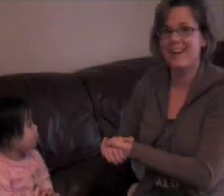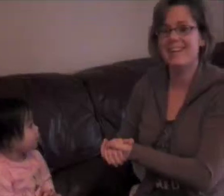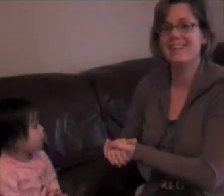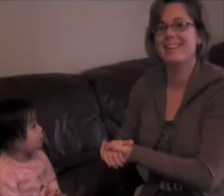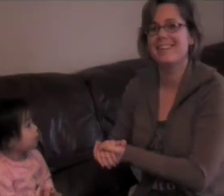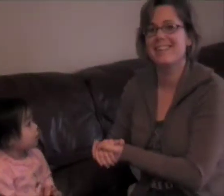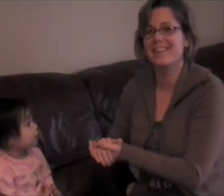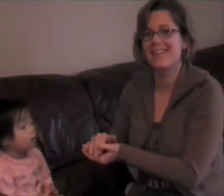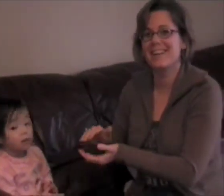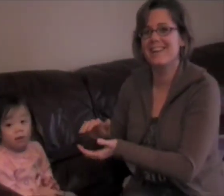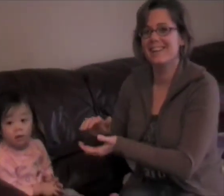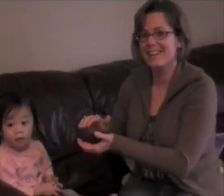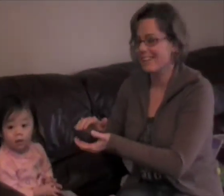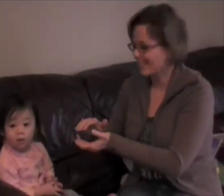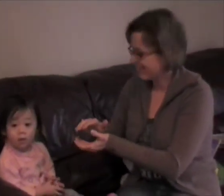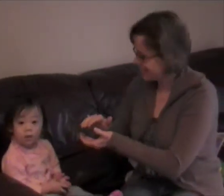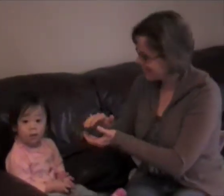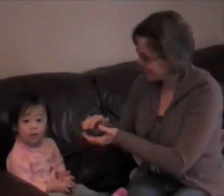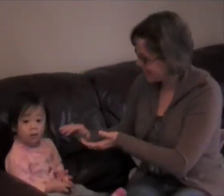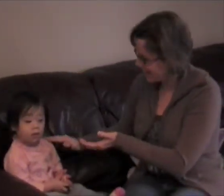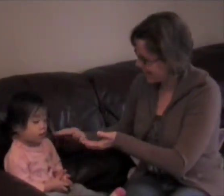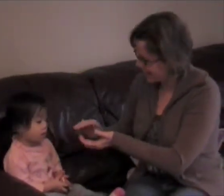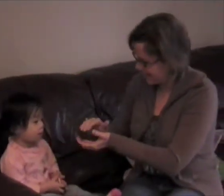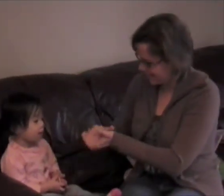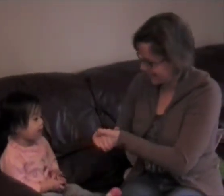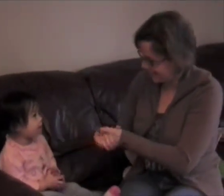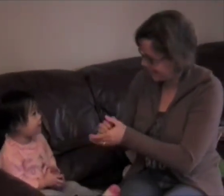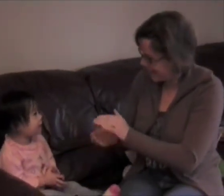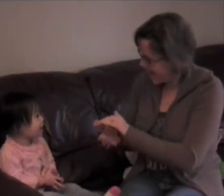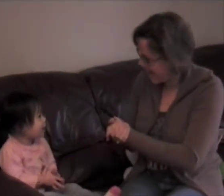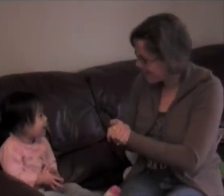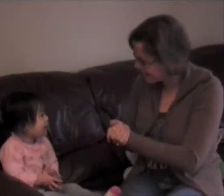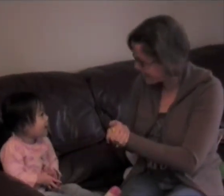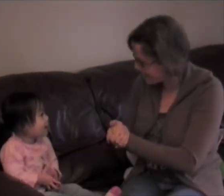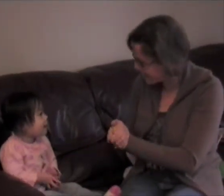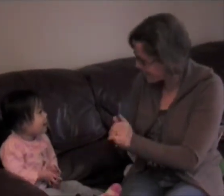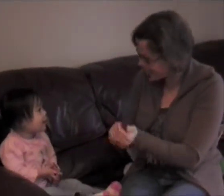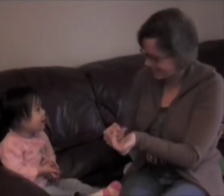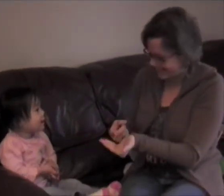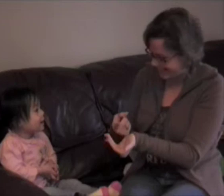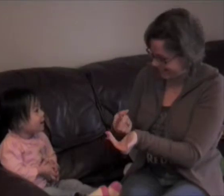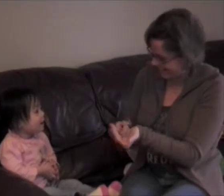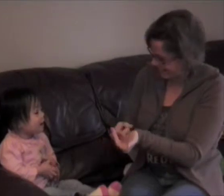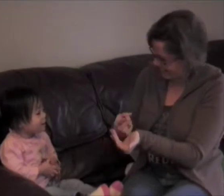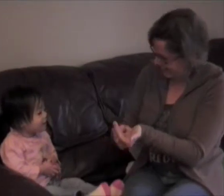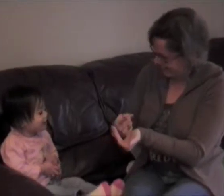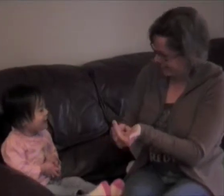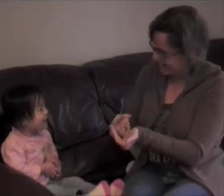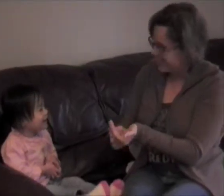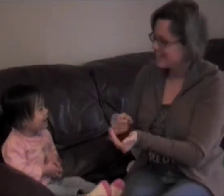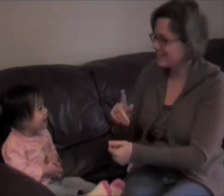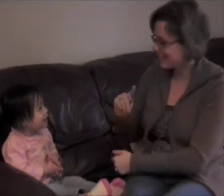Got it? Oh yeah? What's this, Aleyana? Hamburger. Hamburger. What's this? Potty. What's this?